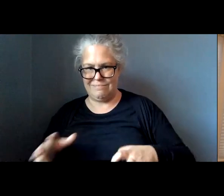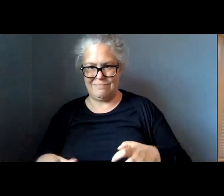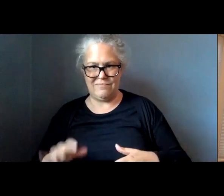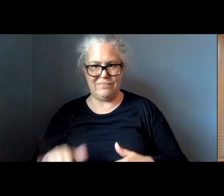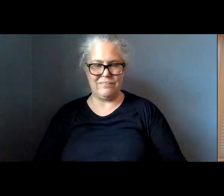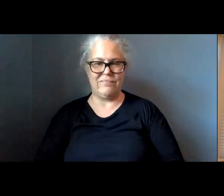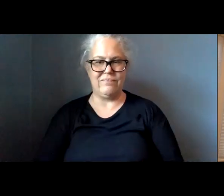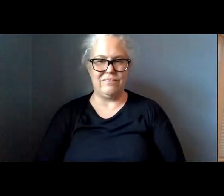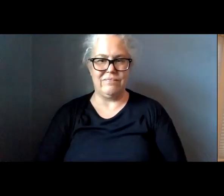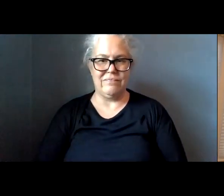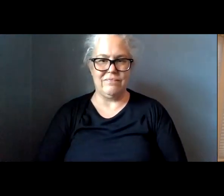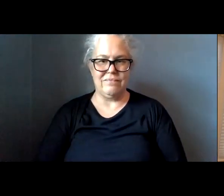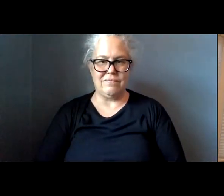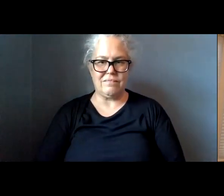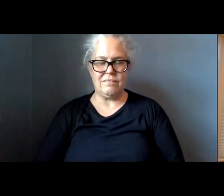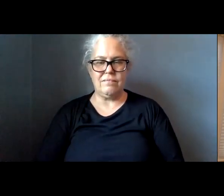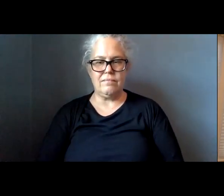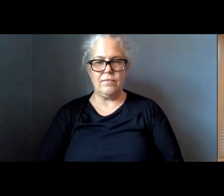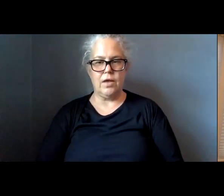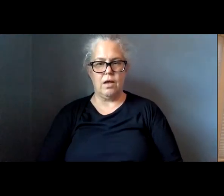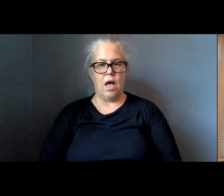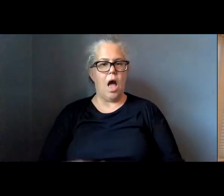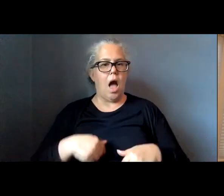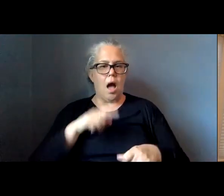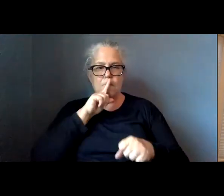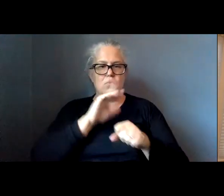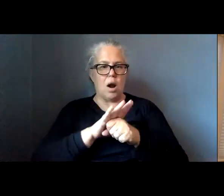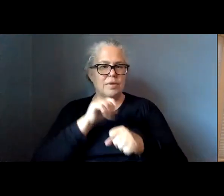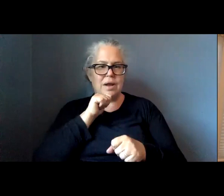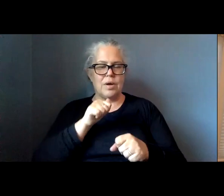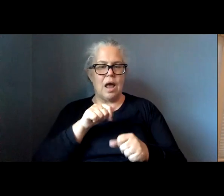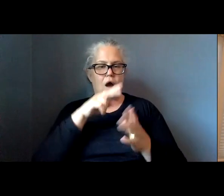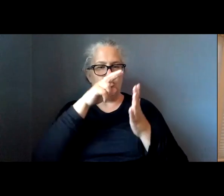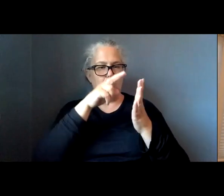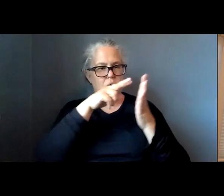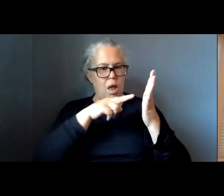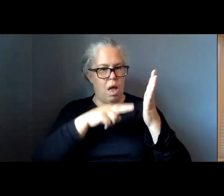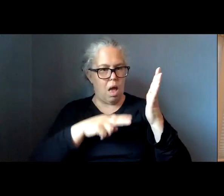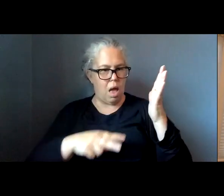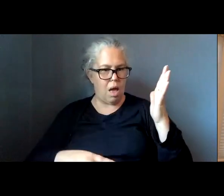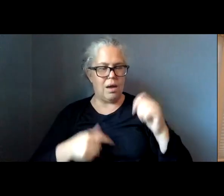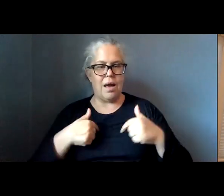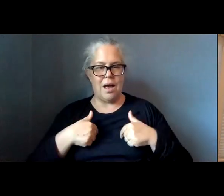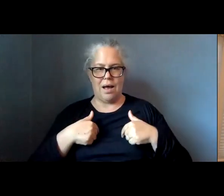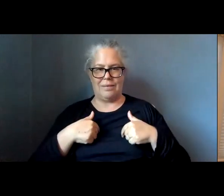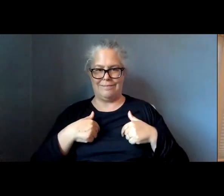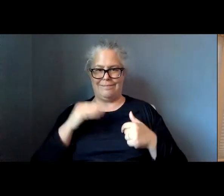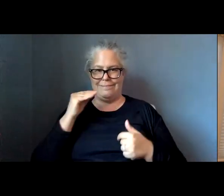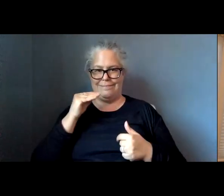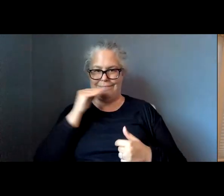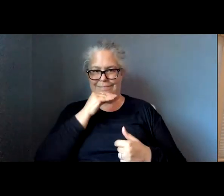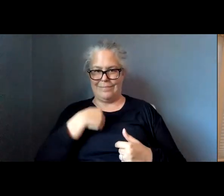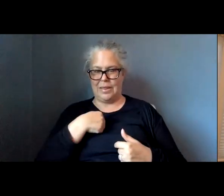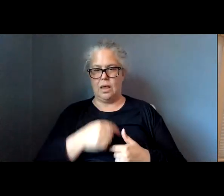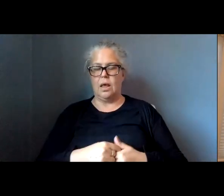Okay, I said I wouldn't read long, and I'm going back on my word. Let me just move over